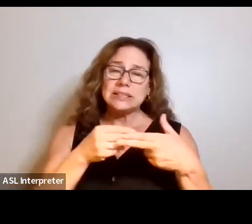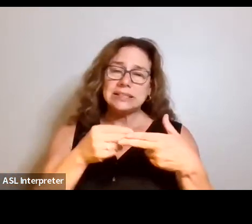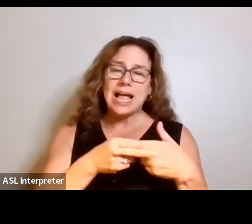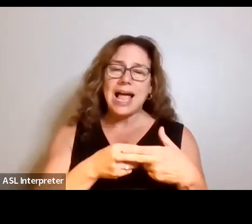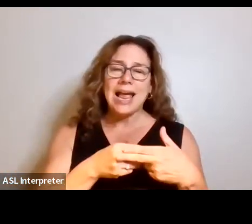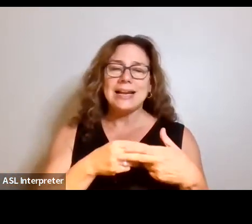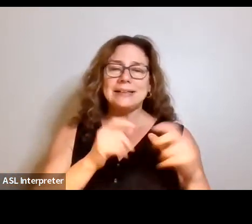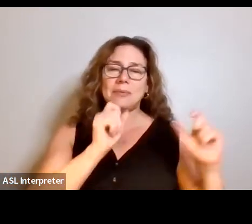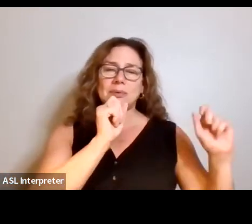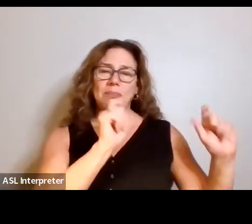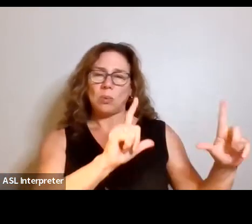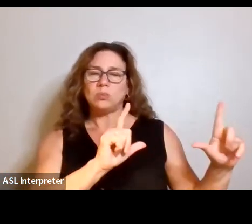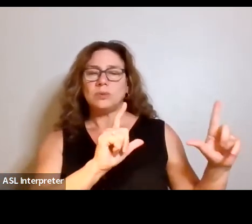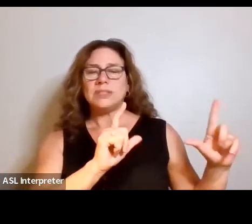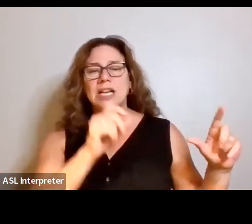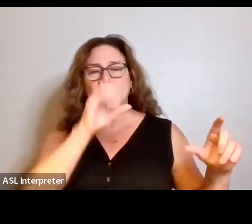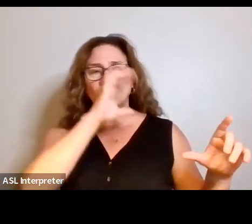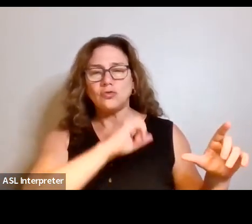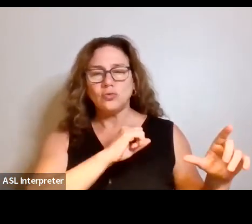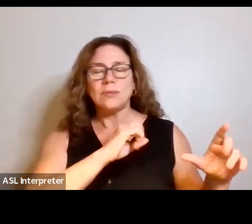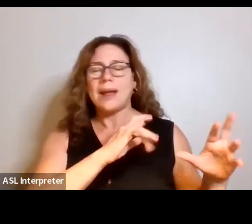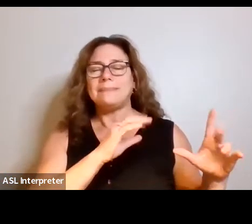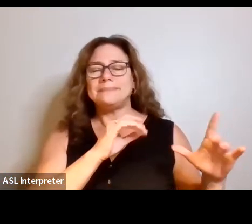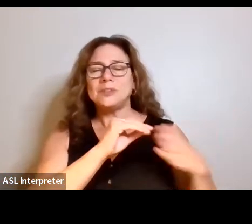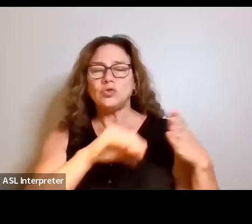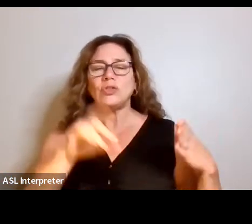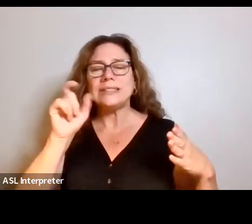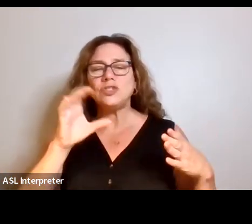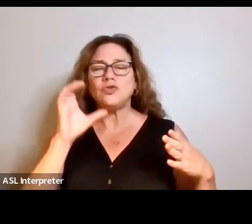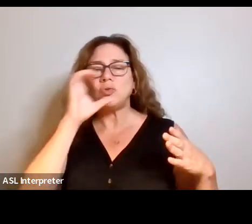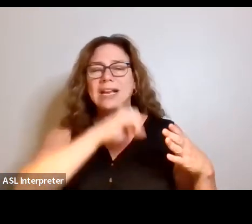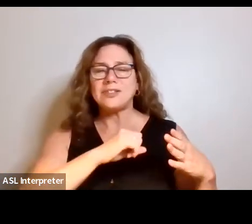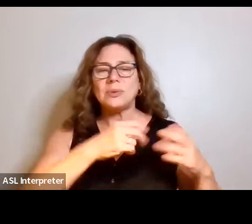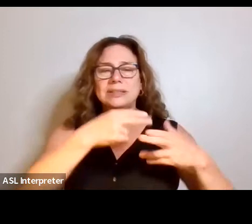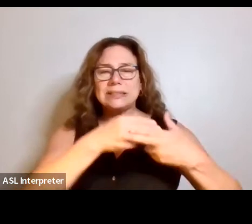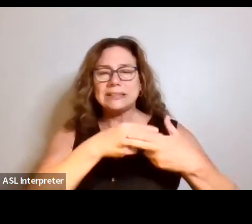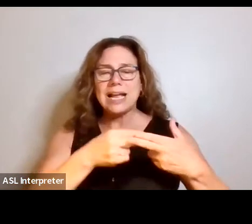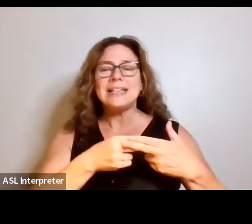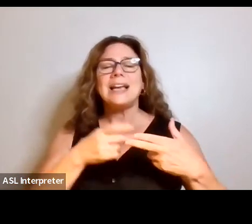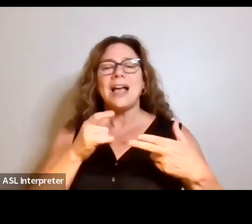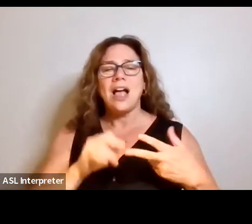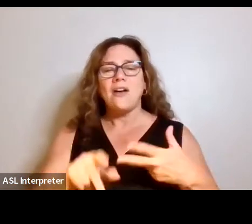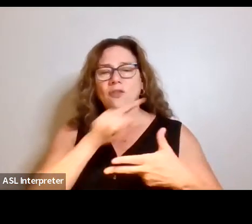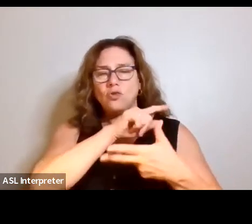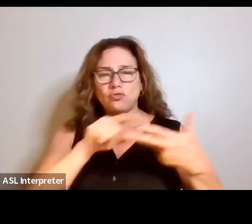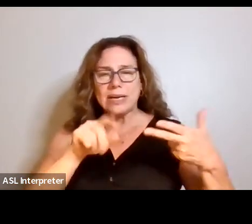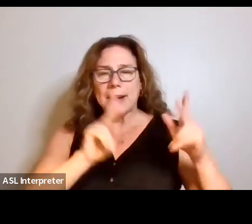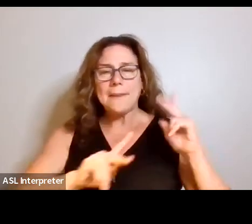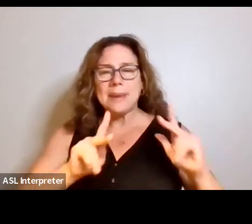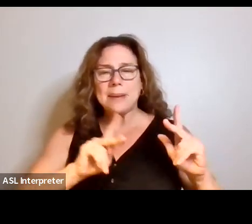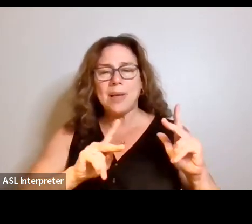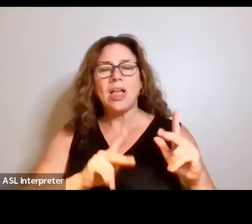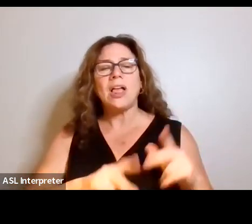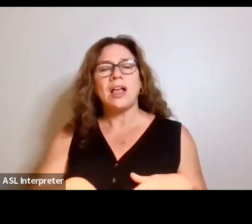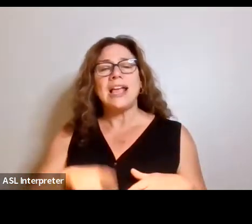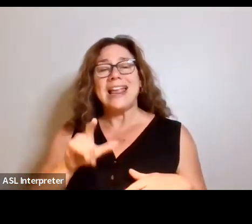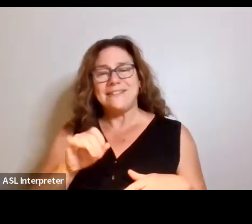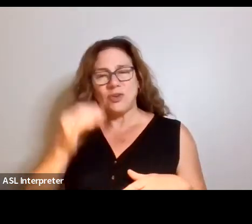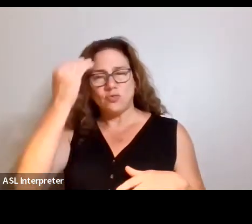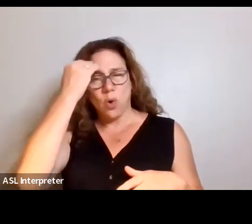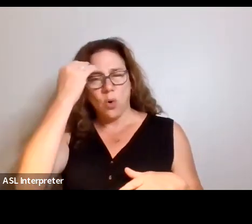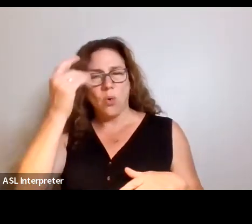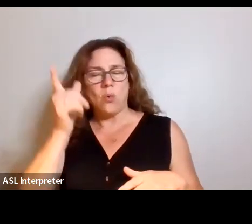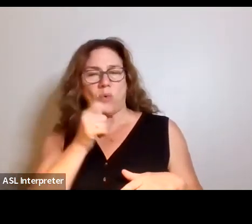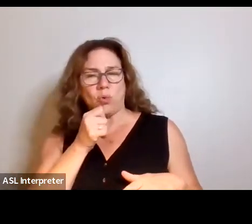of Jesse Boyce, Mike Holtz, and Sean Reifschneider. So if you know who they